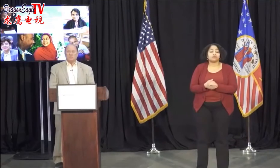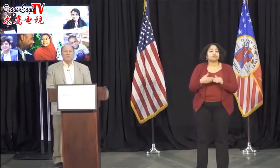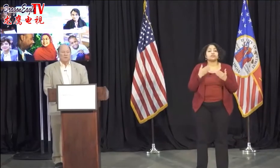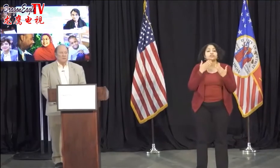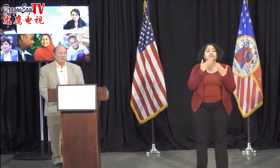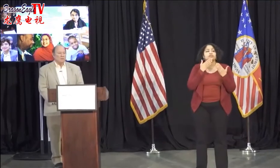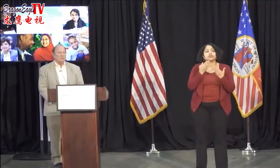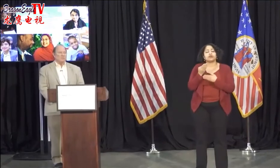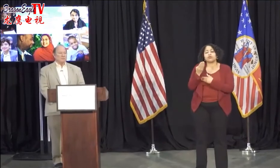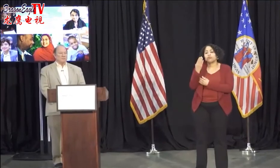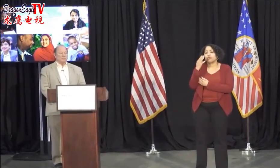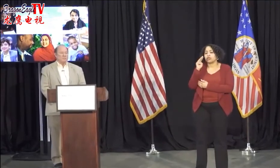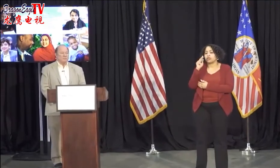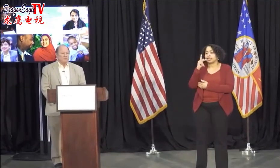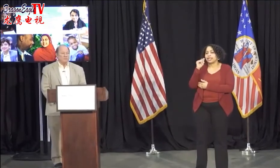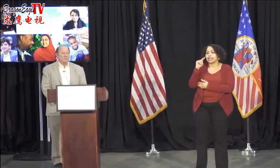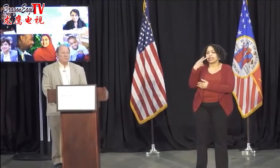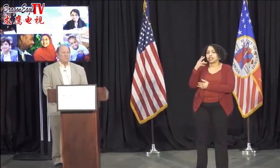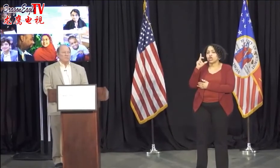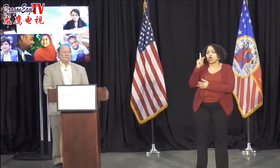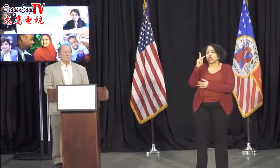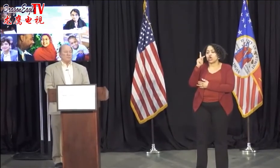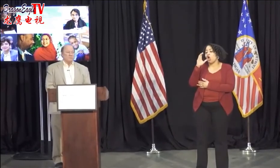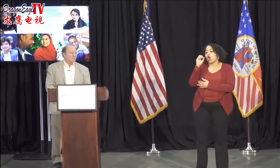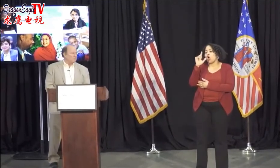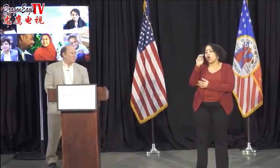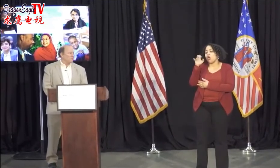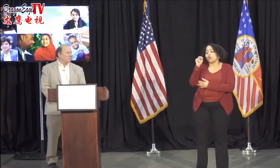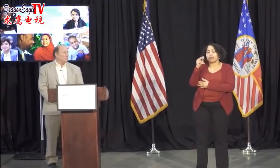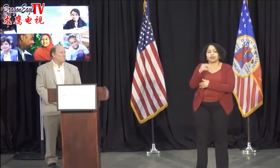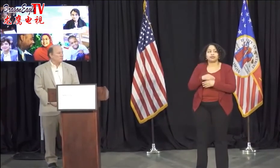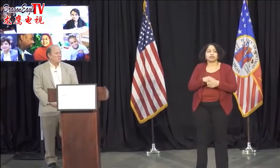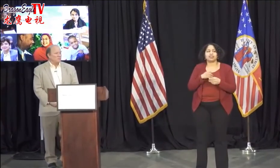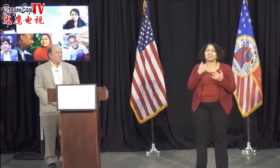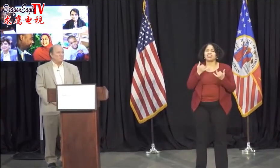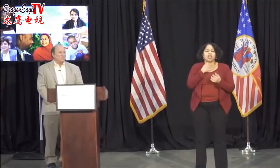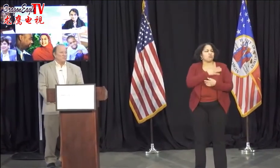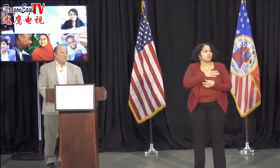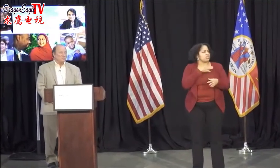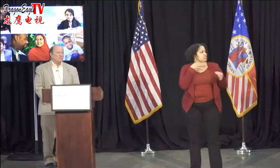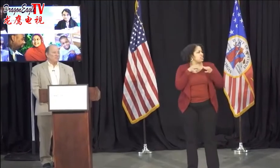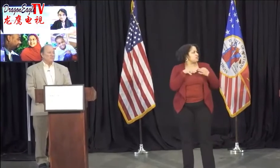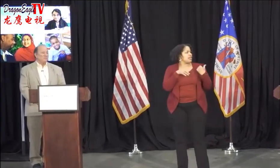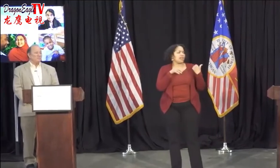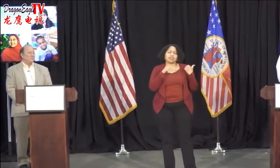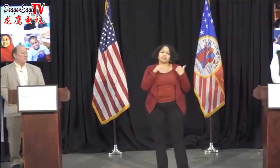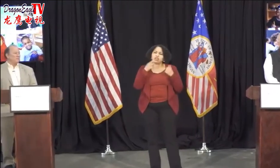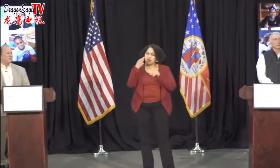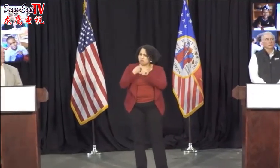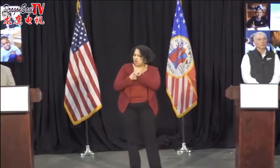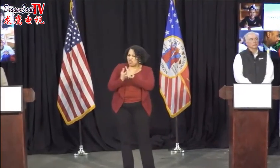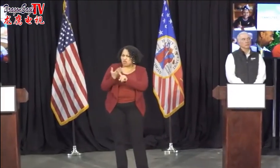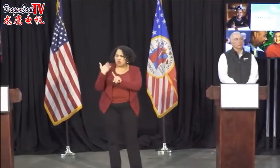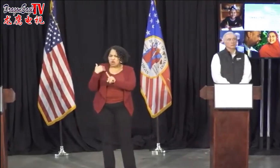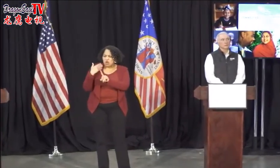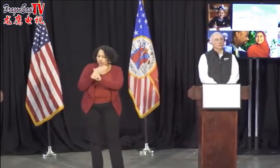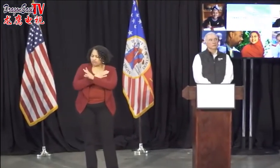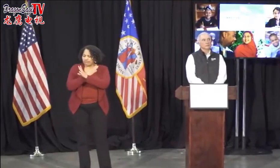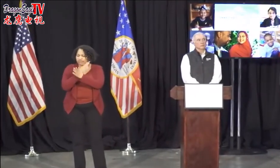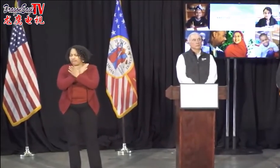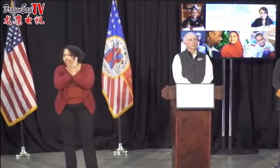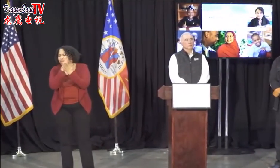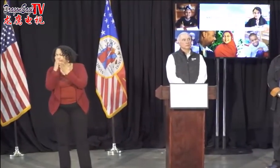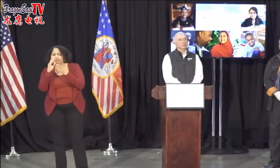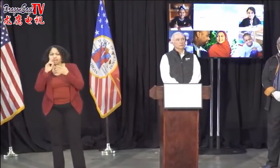Good morning, Ken Coleman from Michigan Advance. Reverend Anthony, walk me through the chronology. This started about a month ago, 3 weeks ago, with a call to